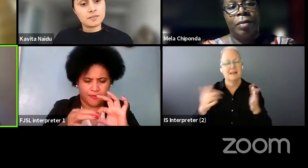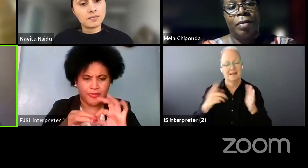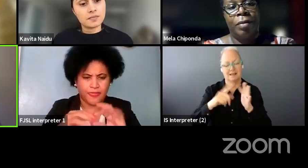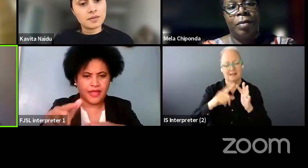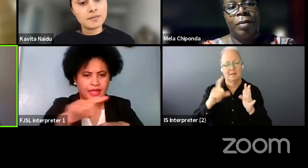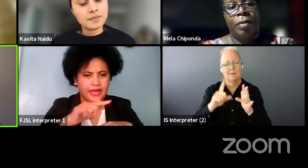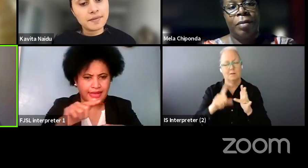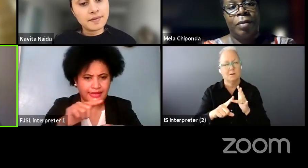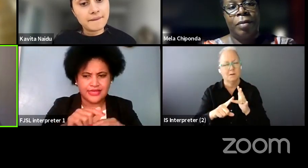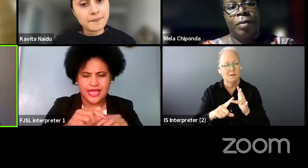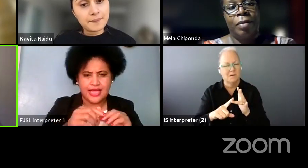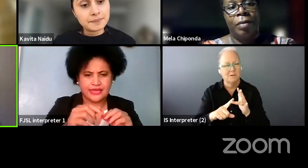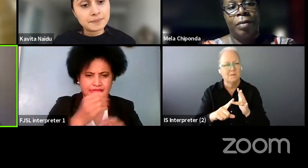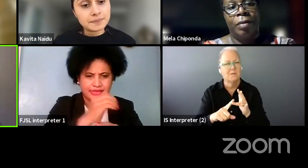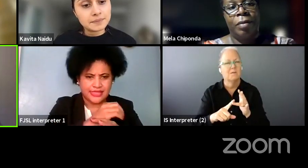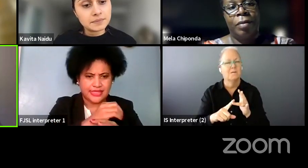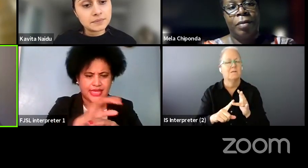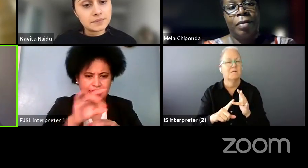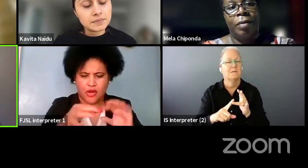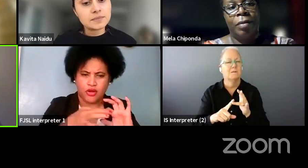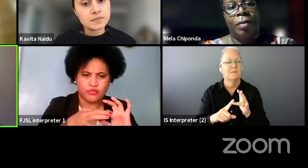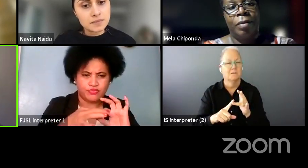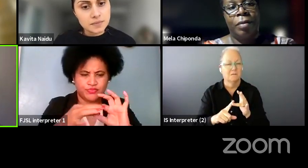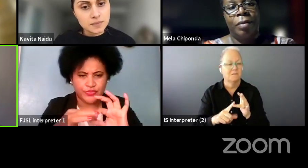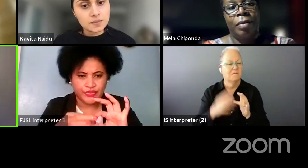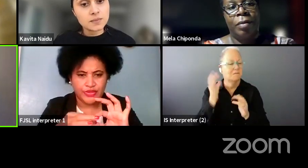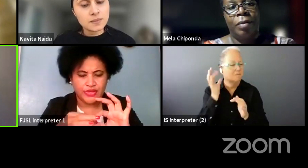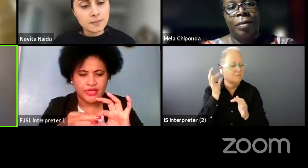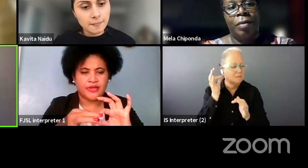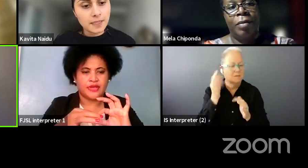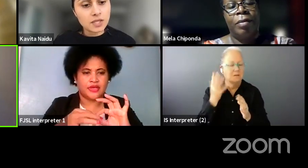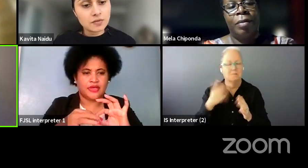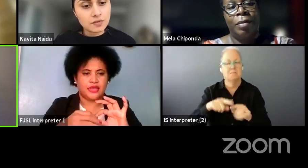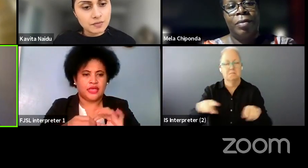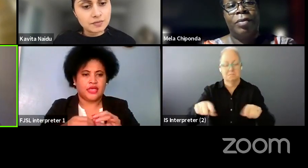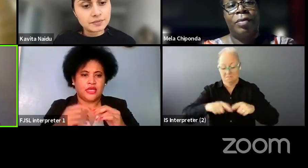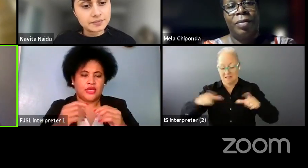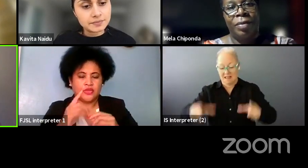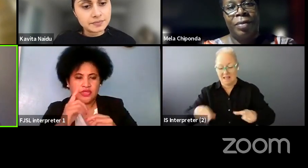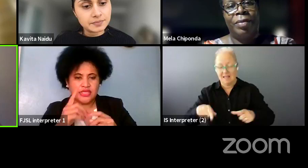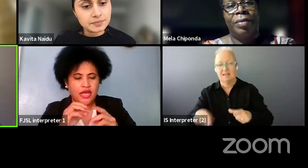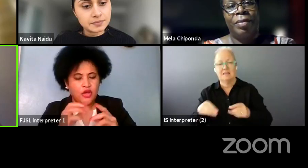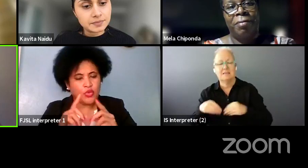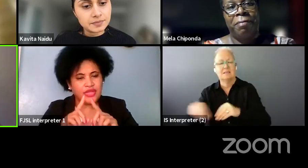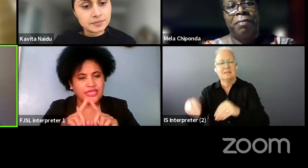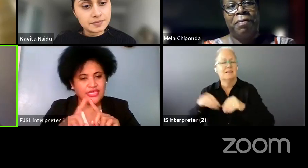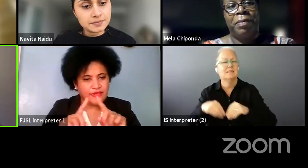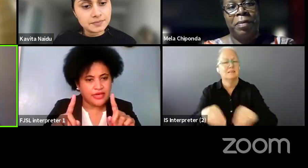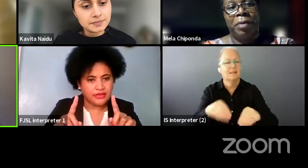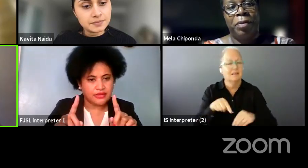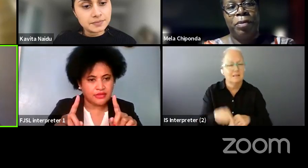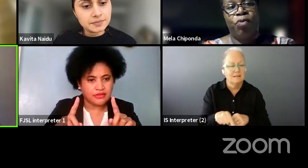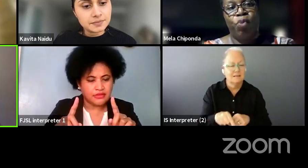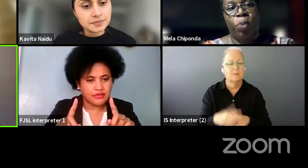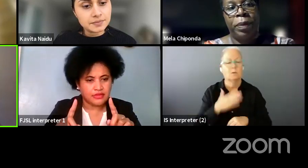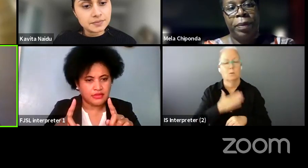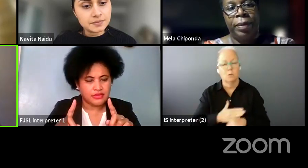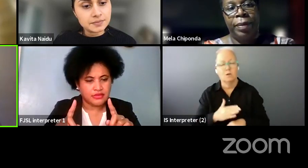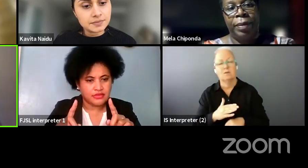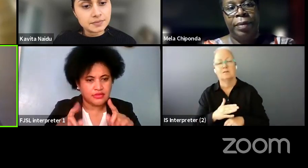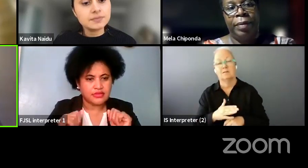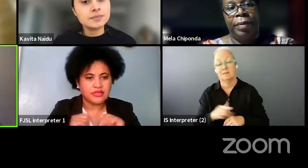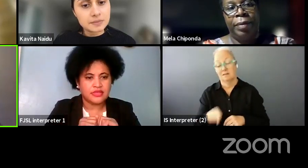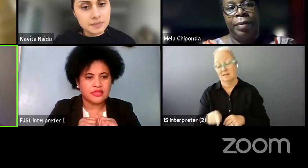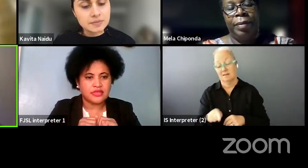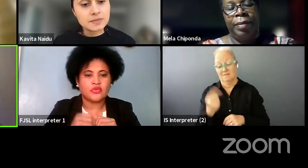organizations are actually sounding the alarm on how the US and EU New Green Deal proposals hinge on green